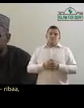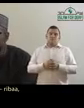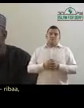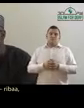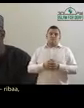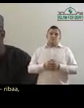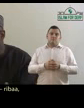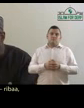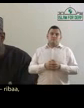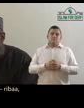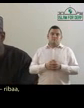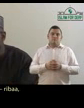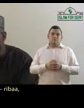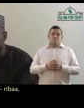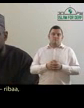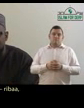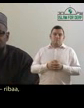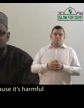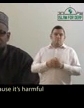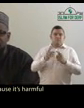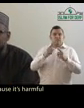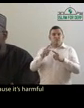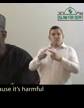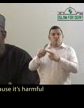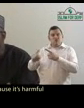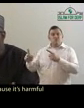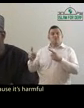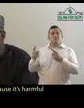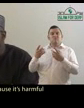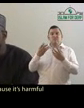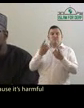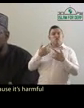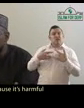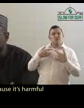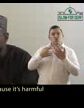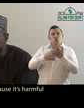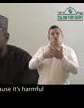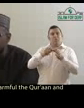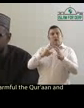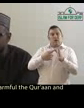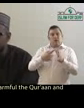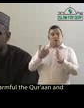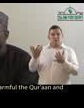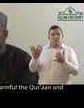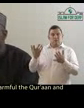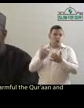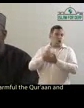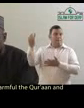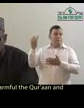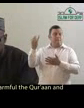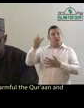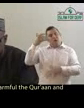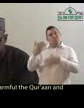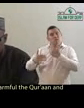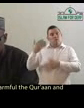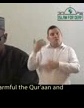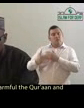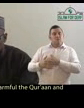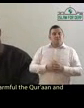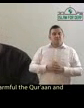engage in usury, interest, riba, is haram because it's harmful. So whenever something is